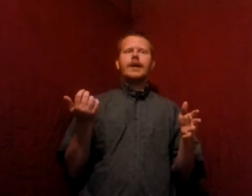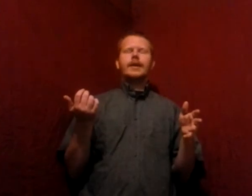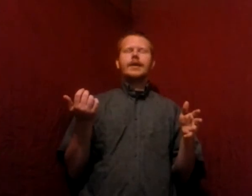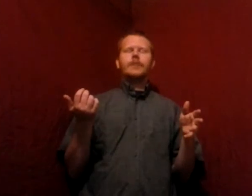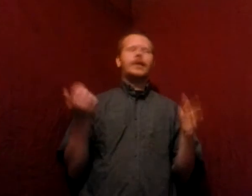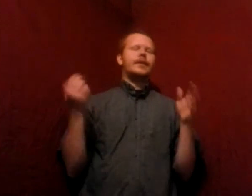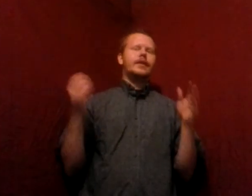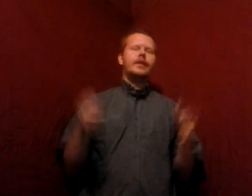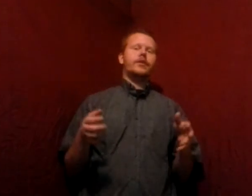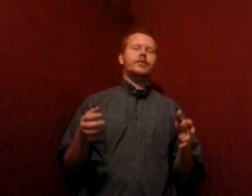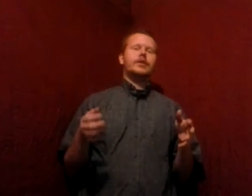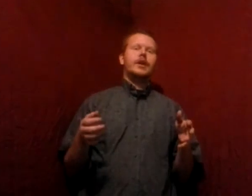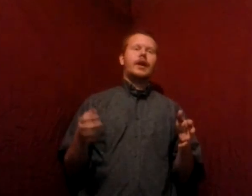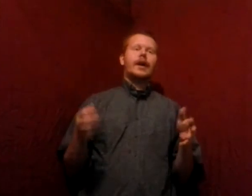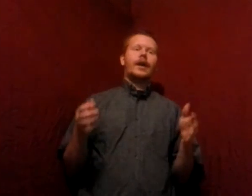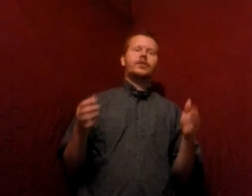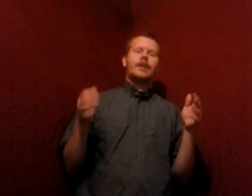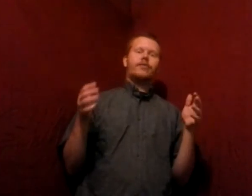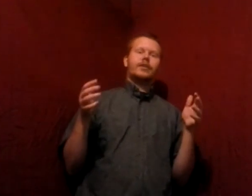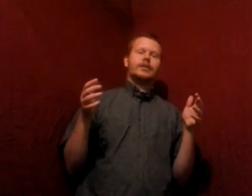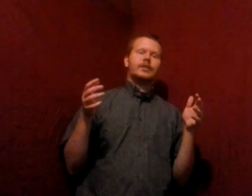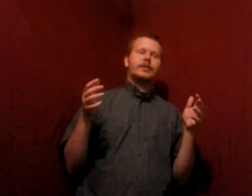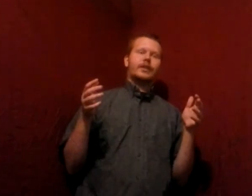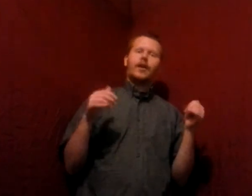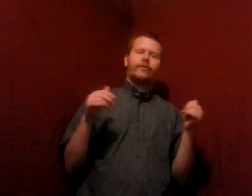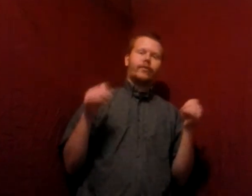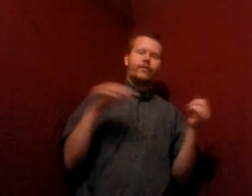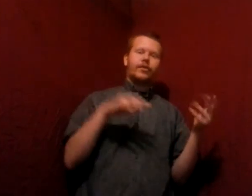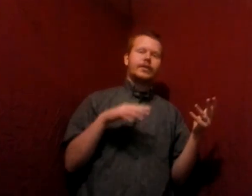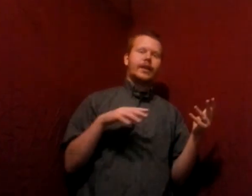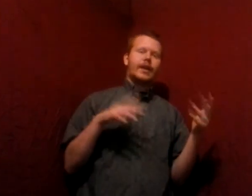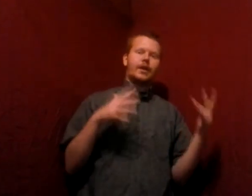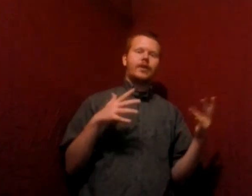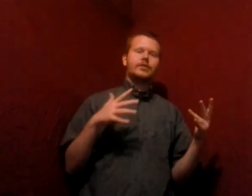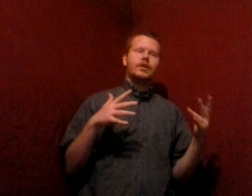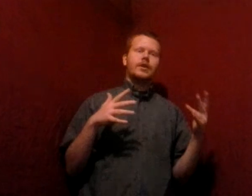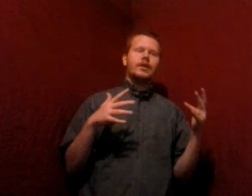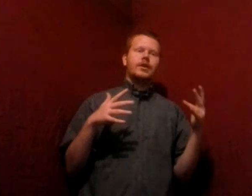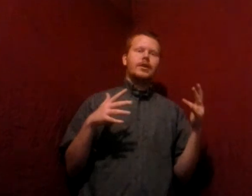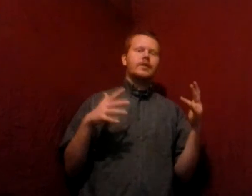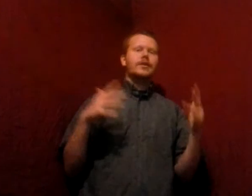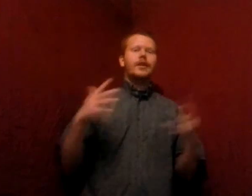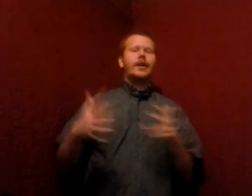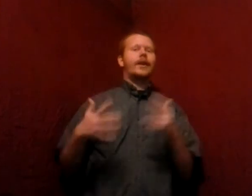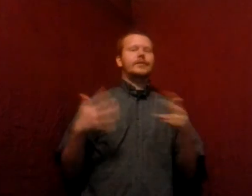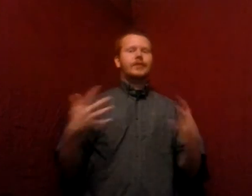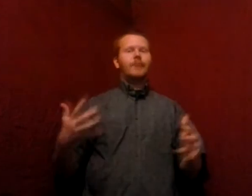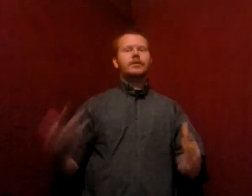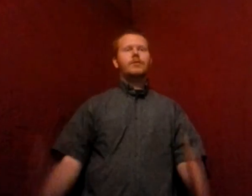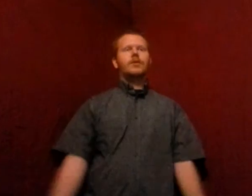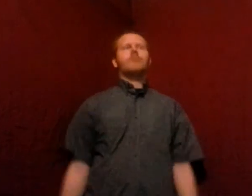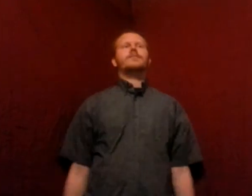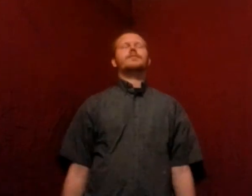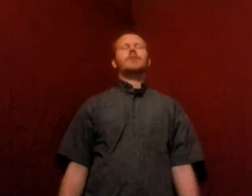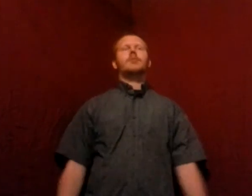i ended up not needing those i actually have the gallon from the first night at my house yeah it's how much it were there